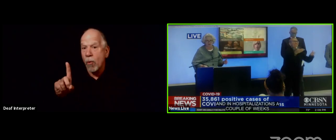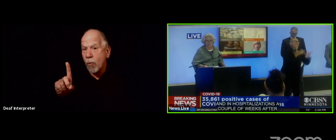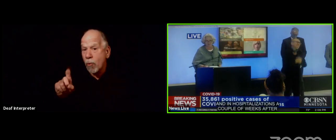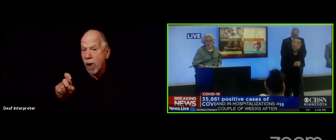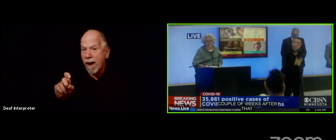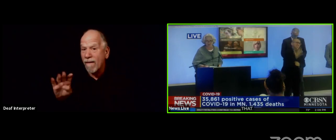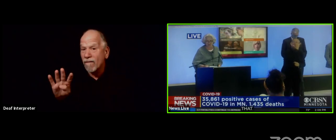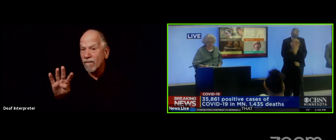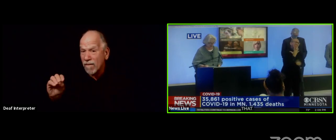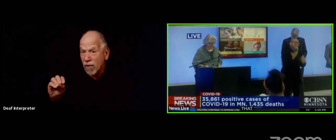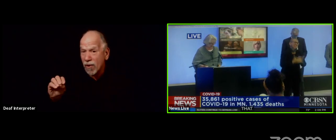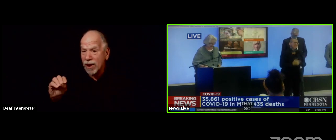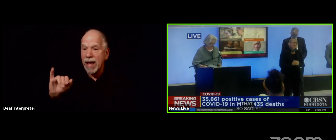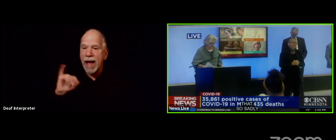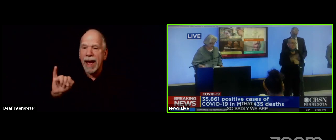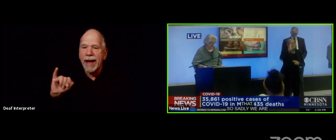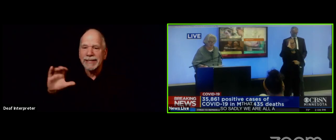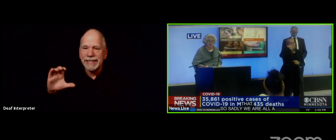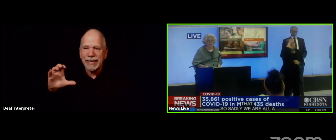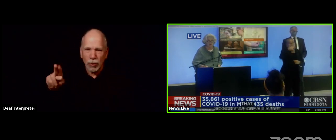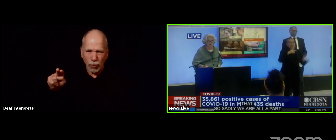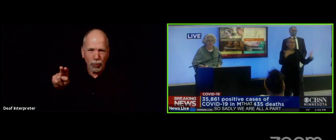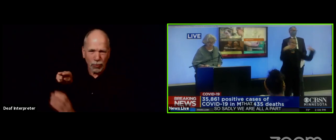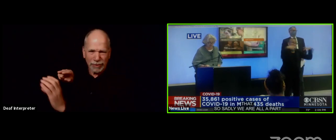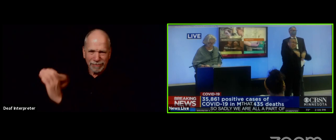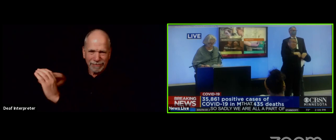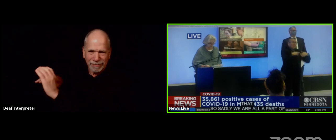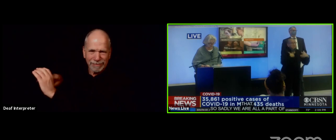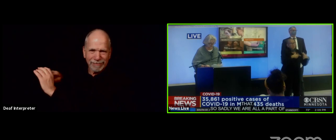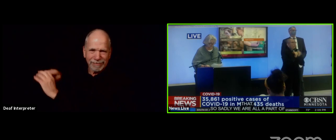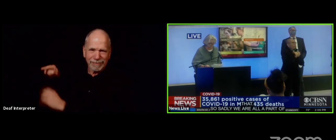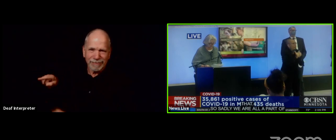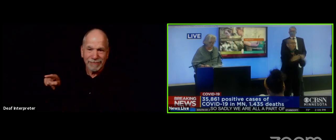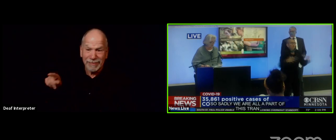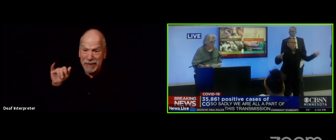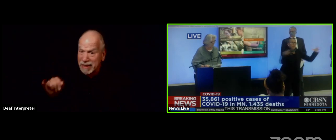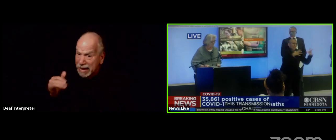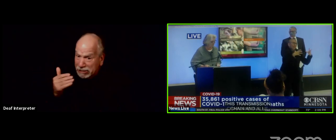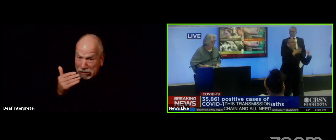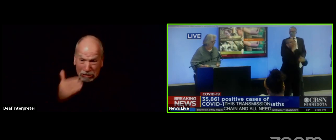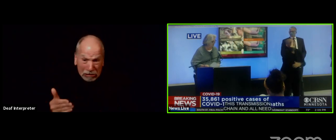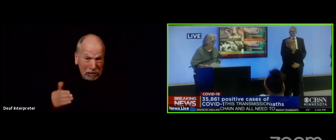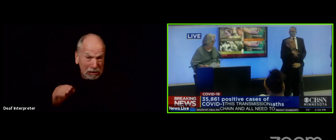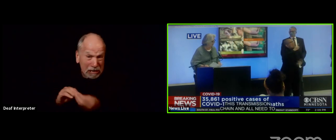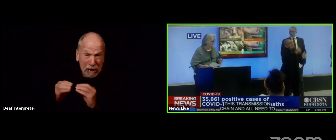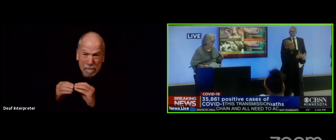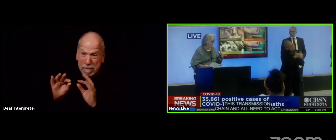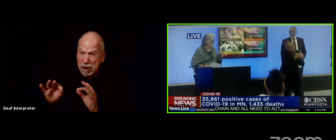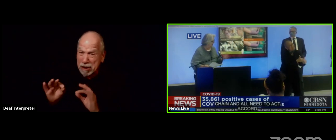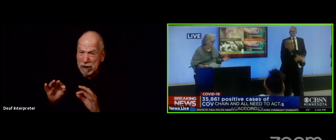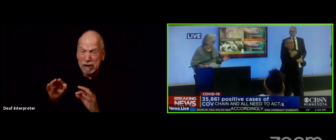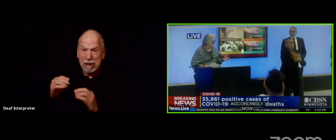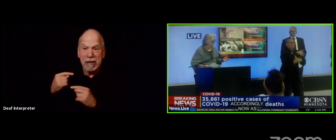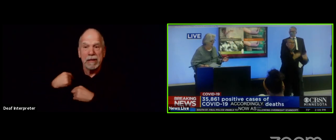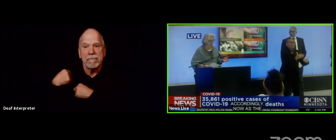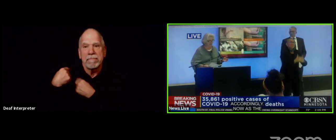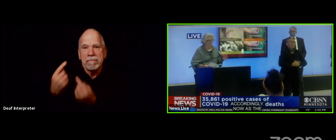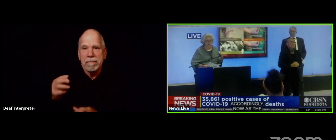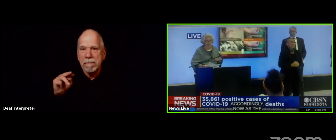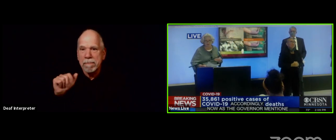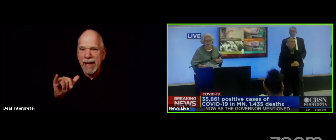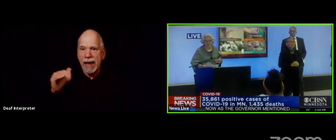part of this transmission chain and all need to act accordingly. As the governor mentioned, the number of cases per day